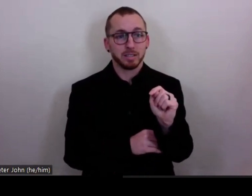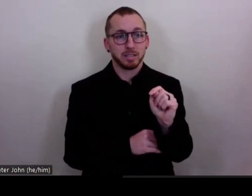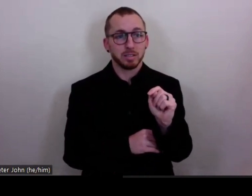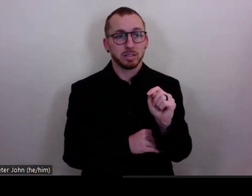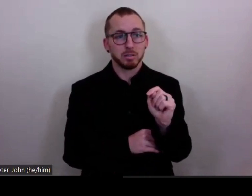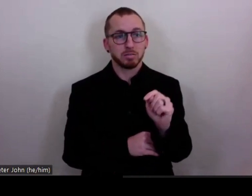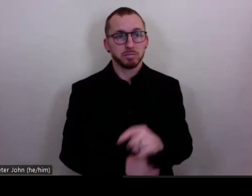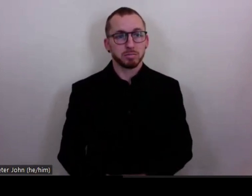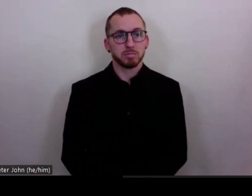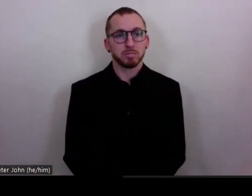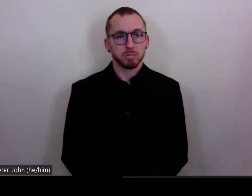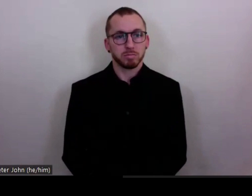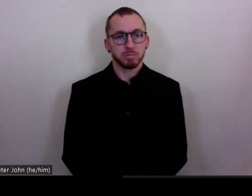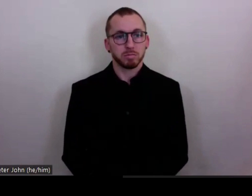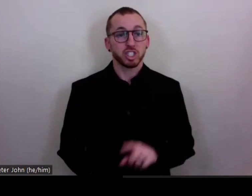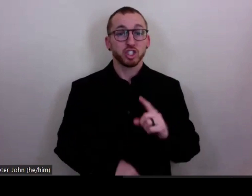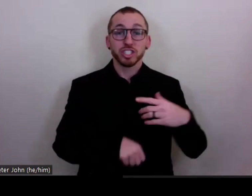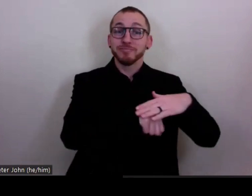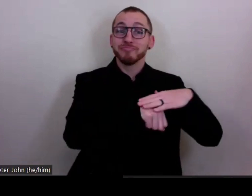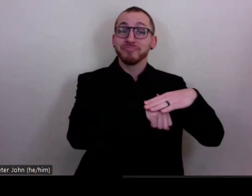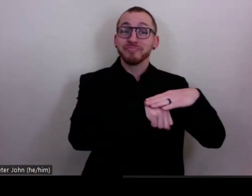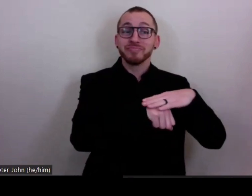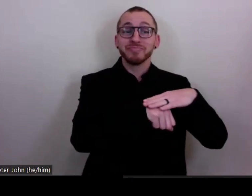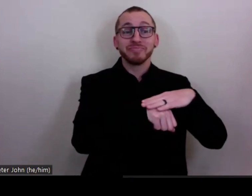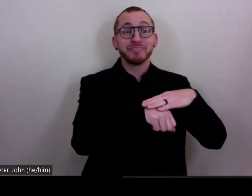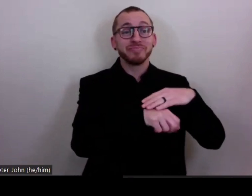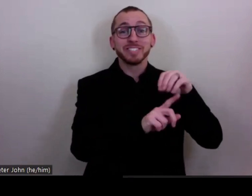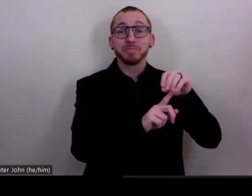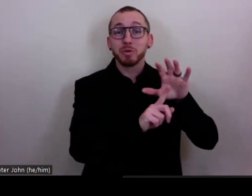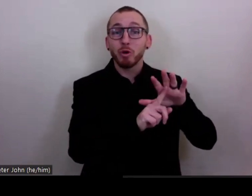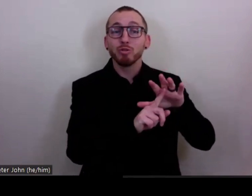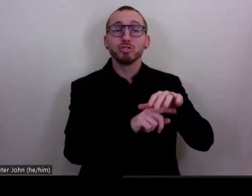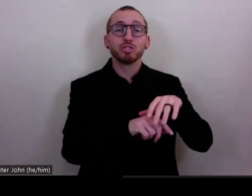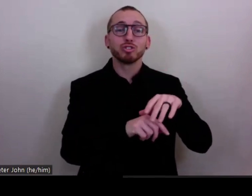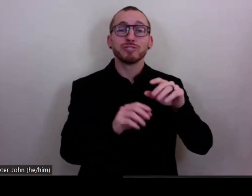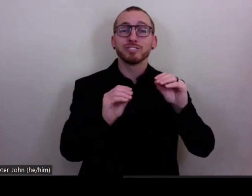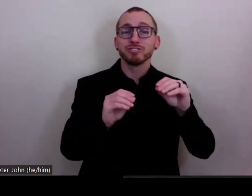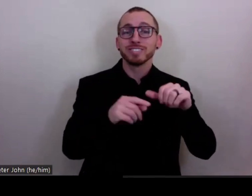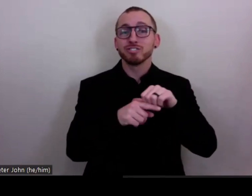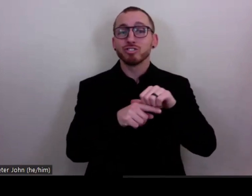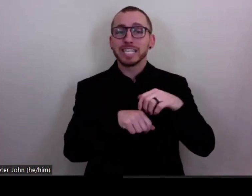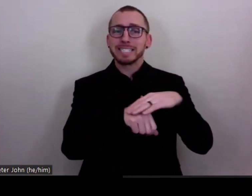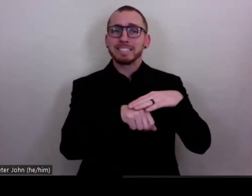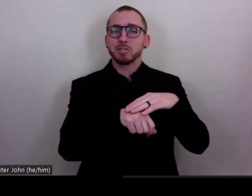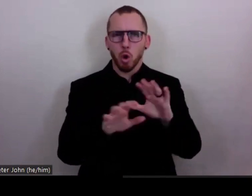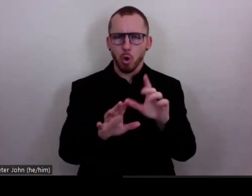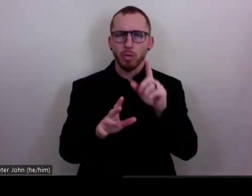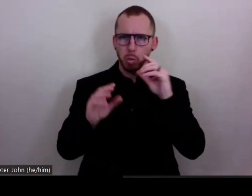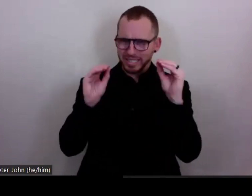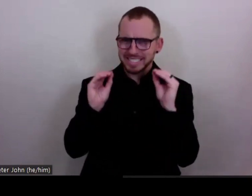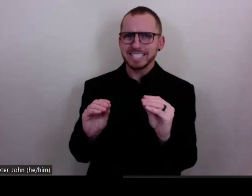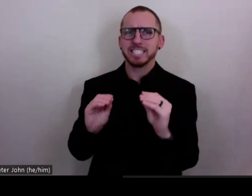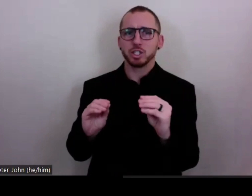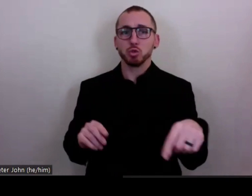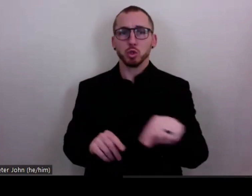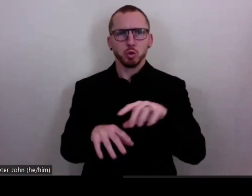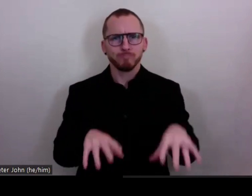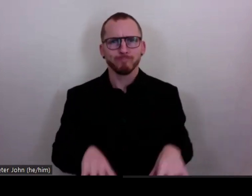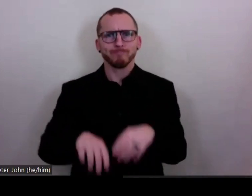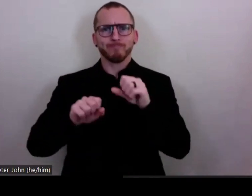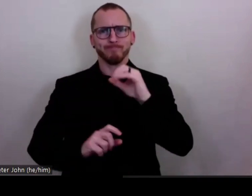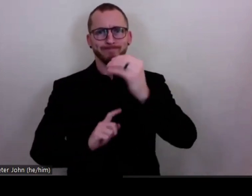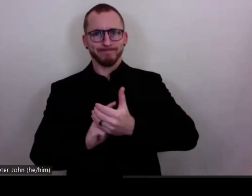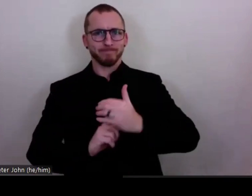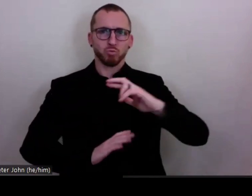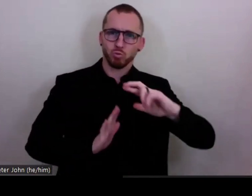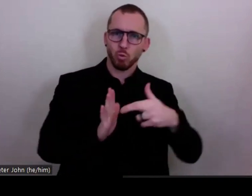overview of prolonged exposure. They're going to teach you prolonged exposure. You're going to role play it in the training.